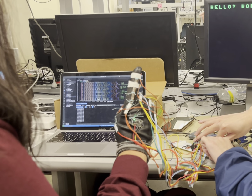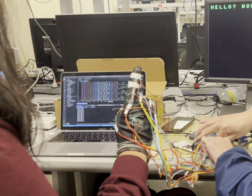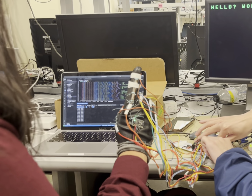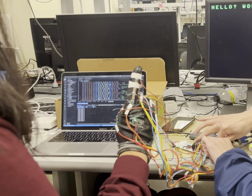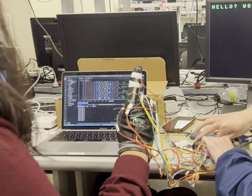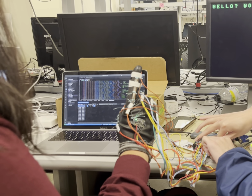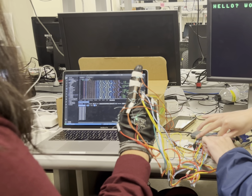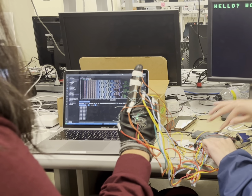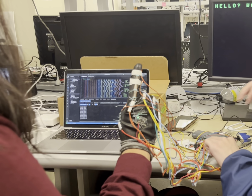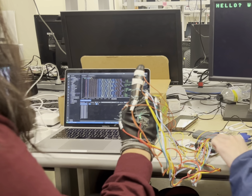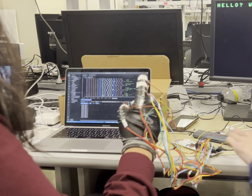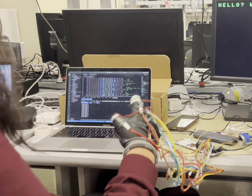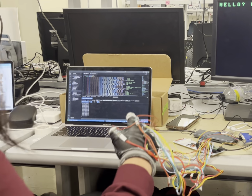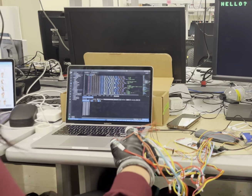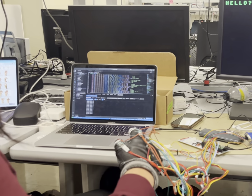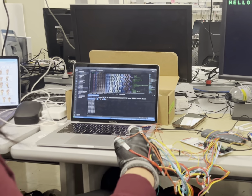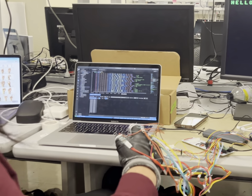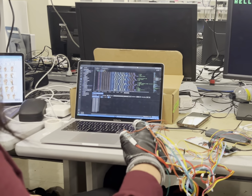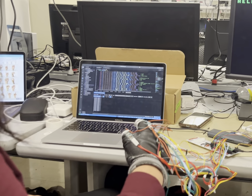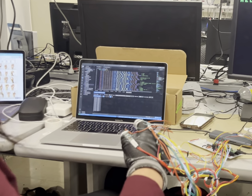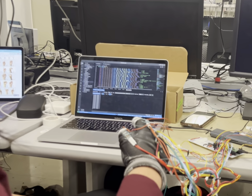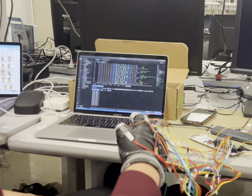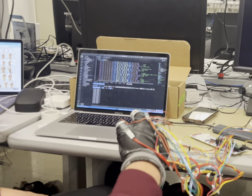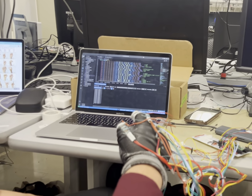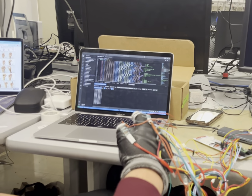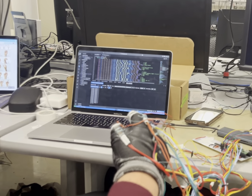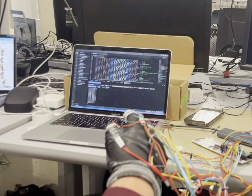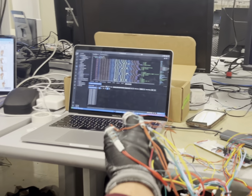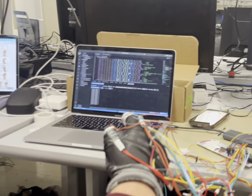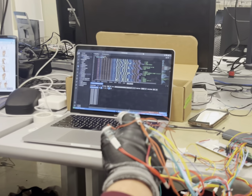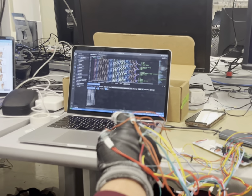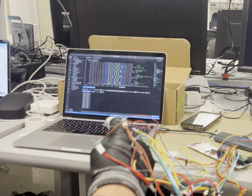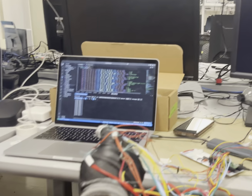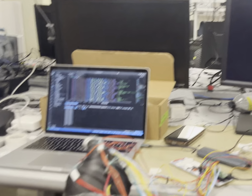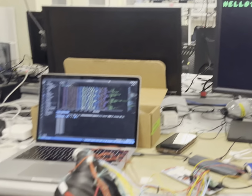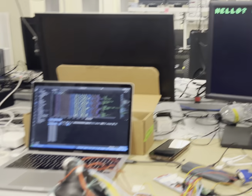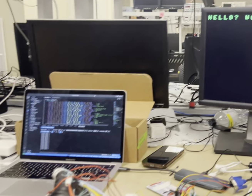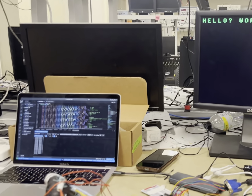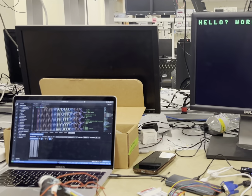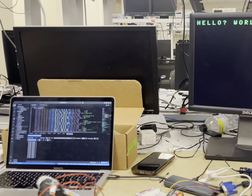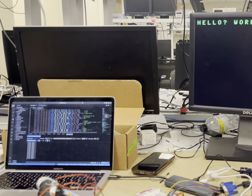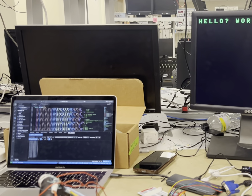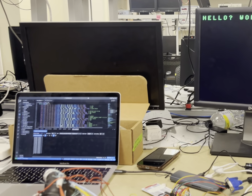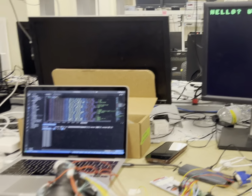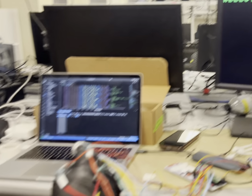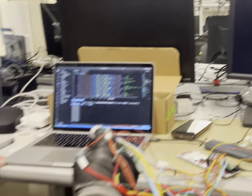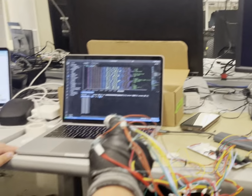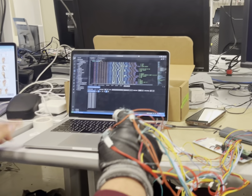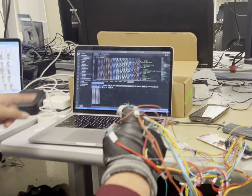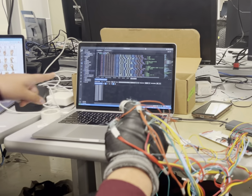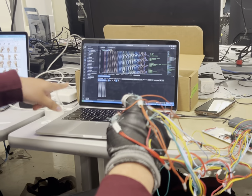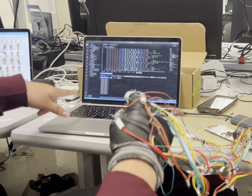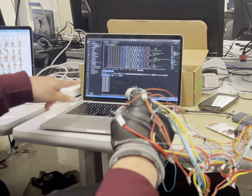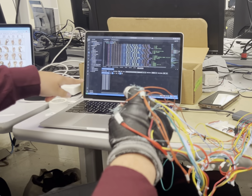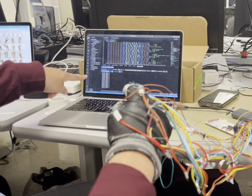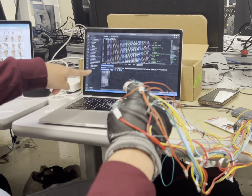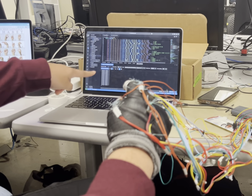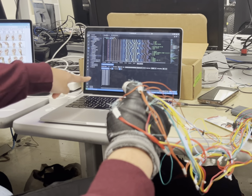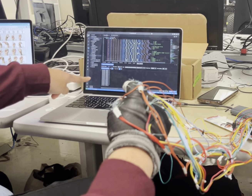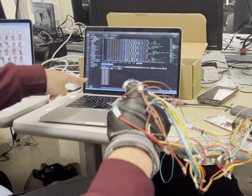Hunter, is that ready to go? Yeah. One moment. That So- looks awesome. Yeah, so we have like the current letter on the